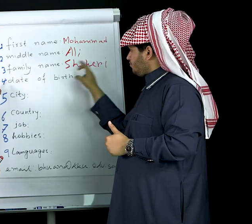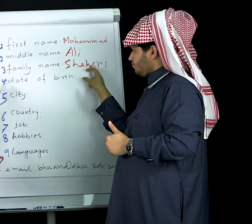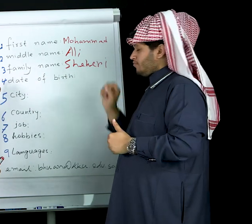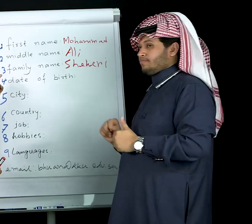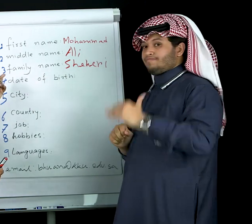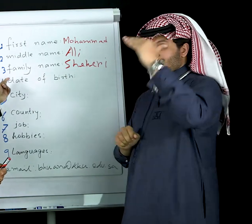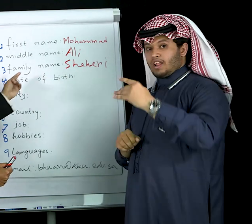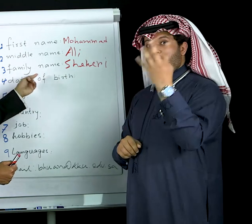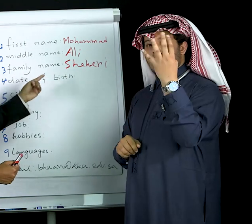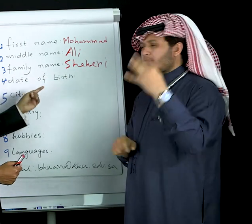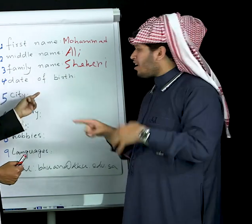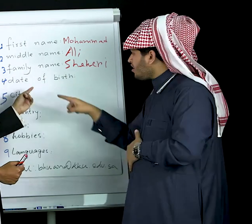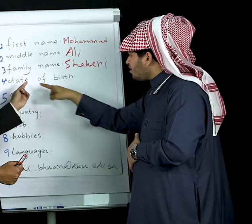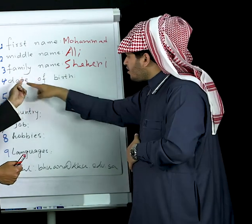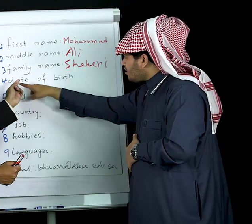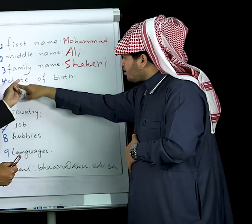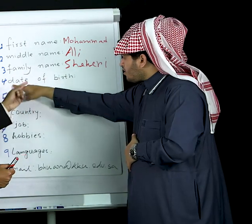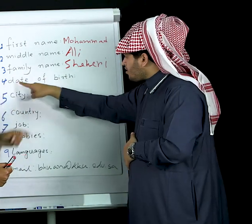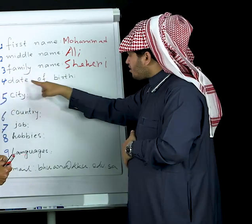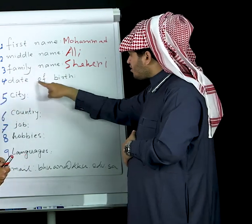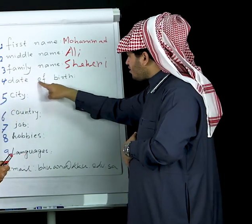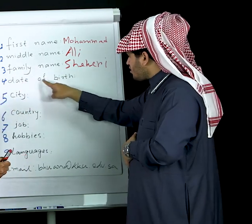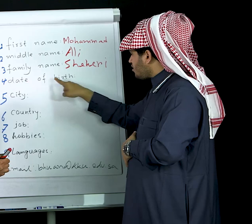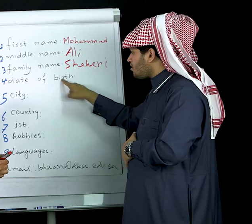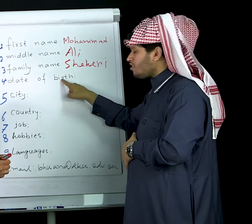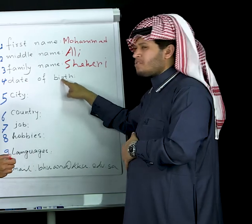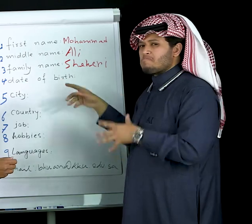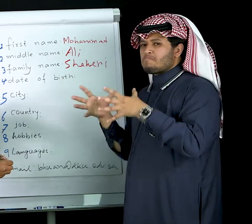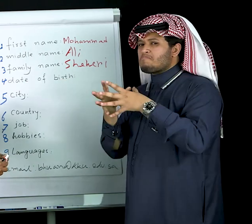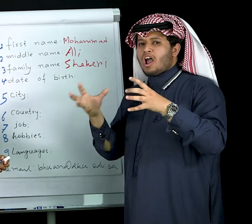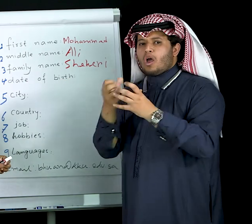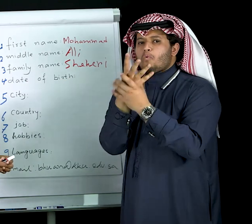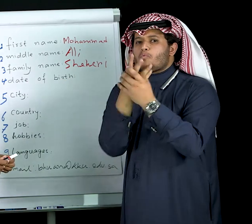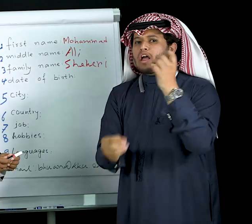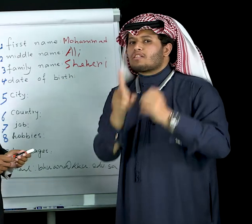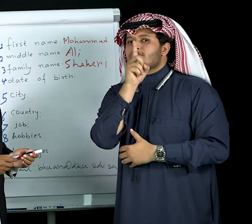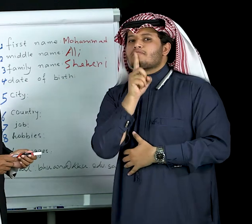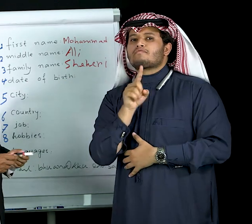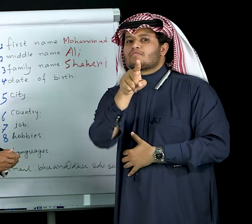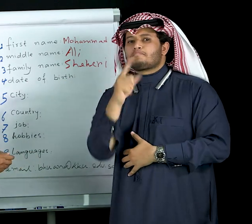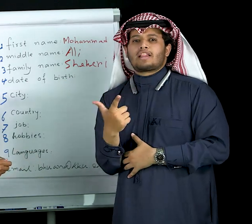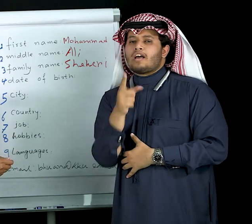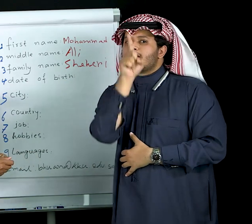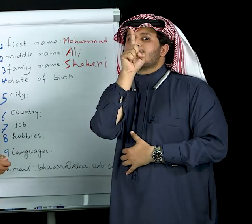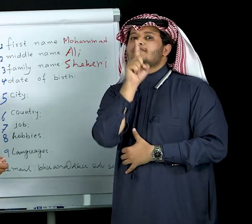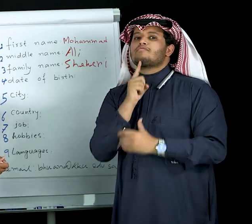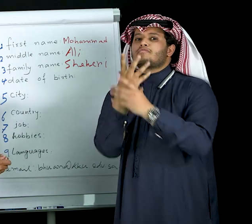point number four, what is date of birth? Date of birth, for example, when were you born?